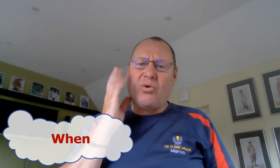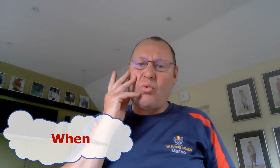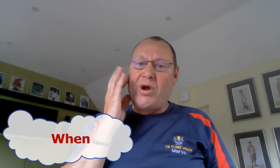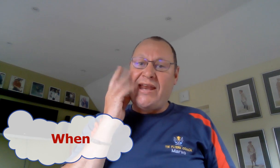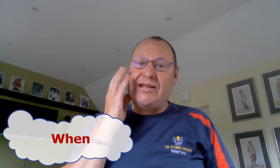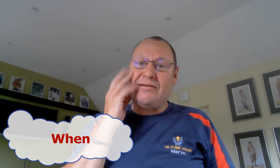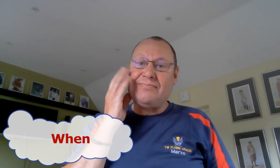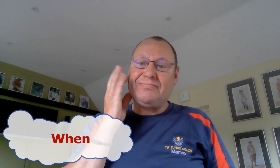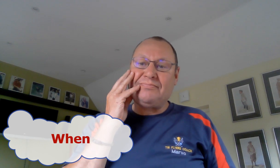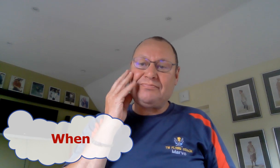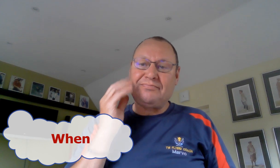When?